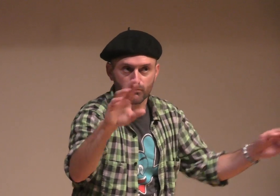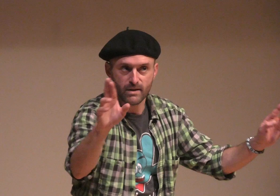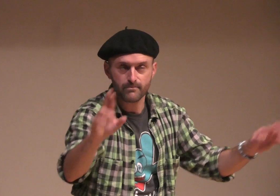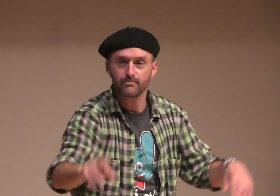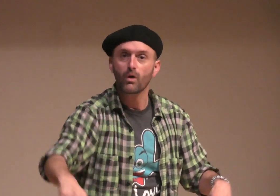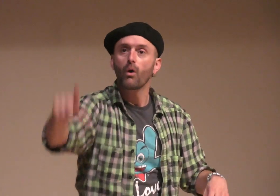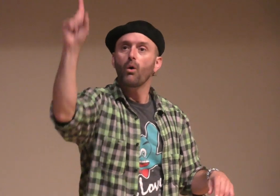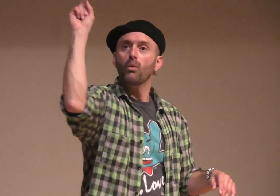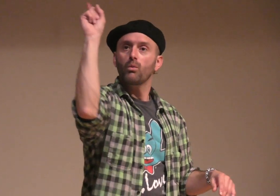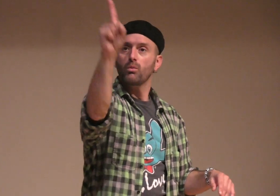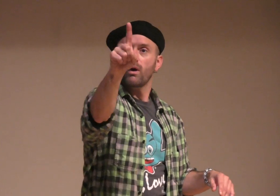Okay, you ready?